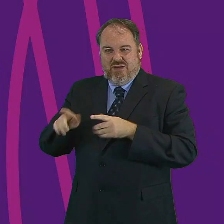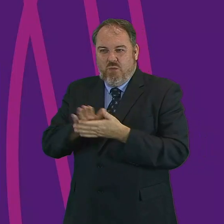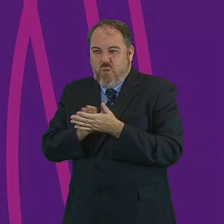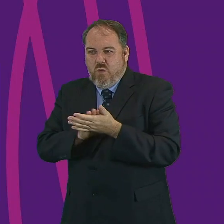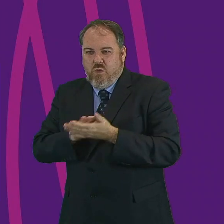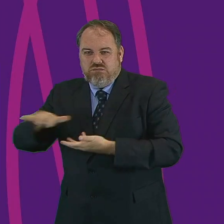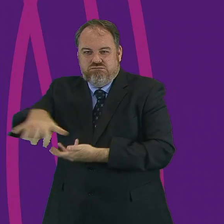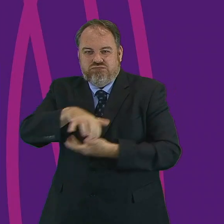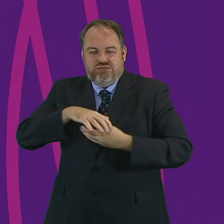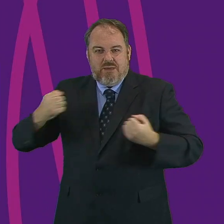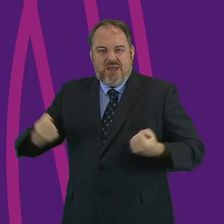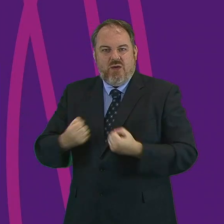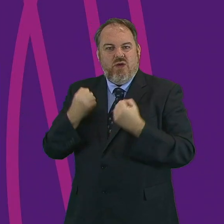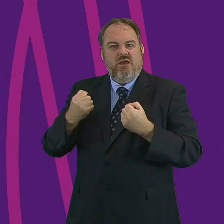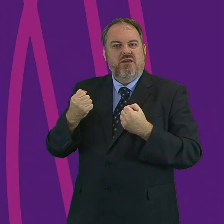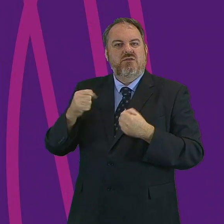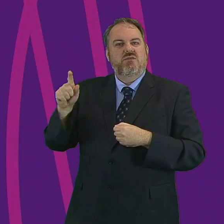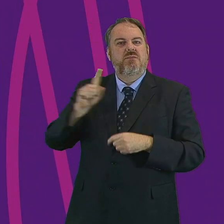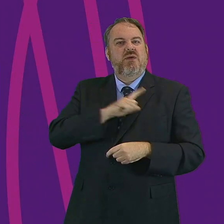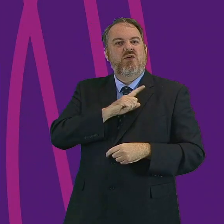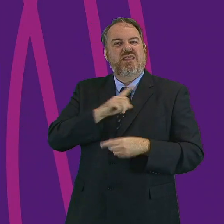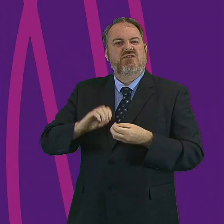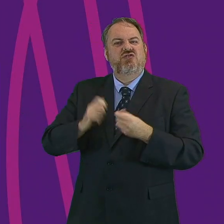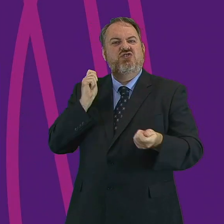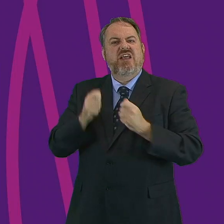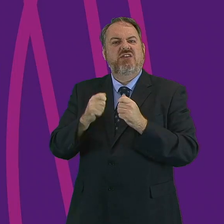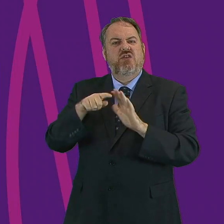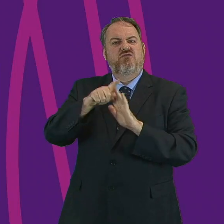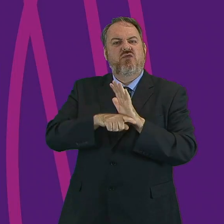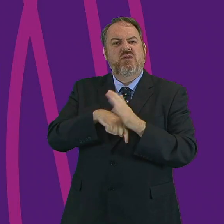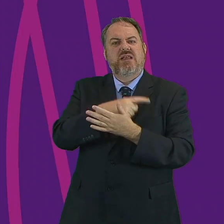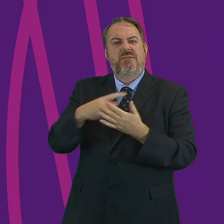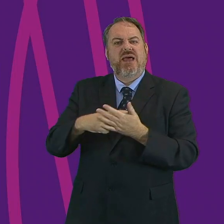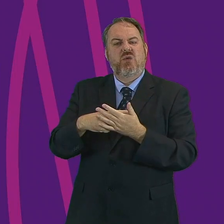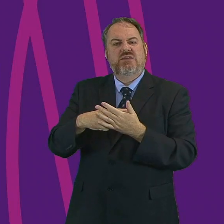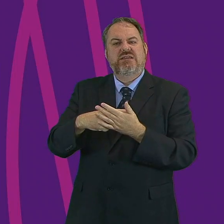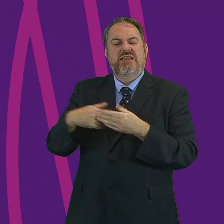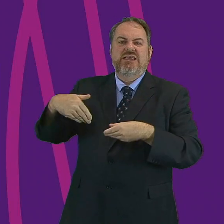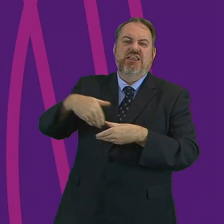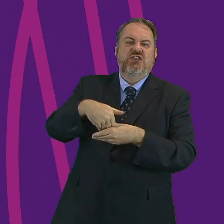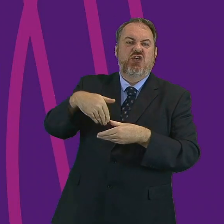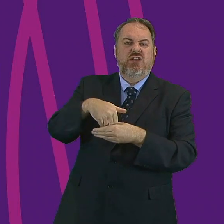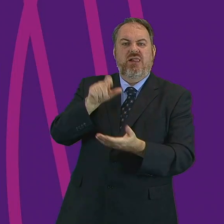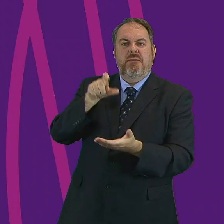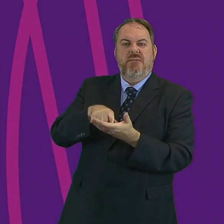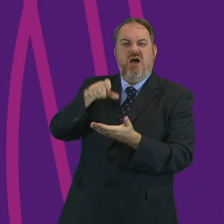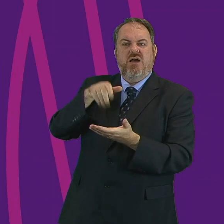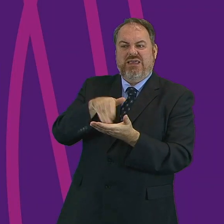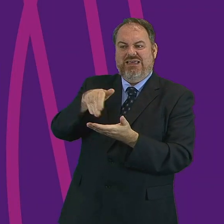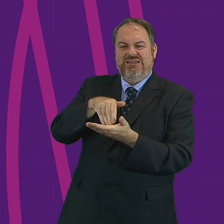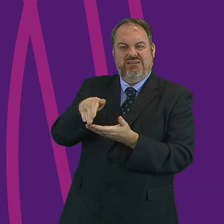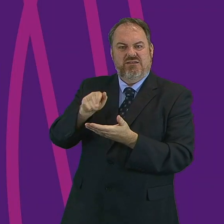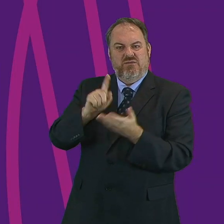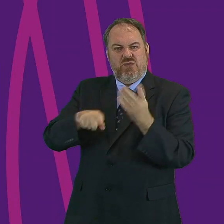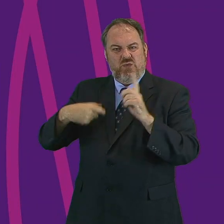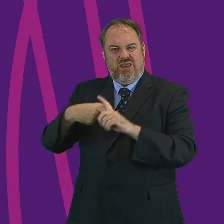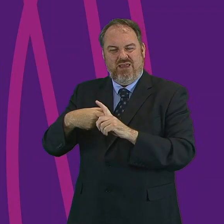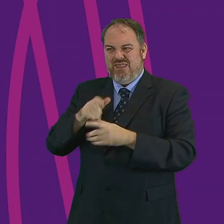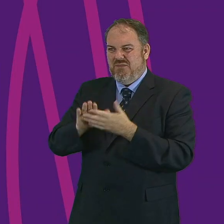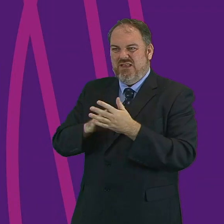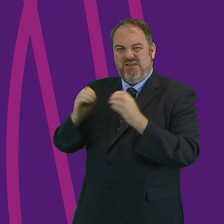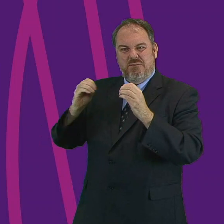a legal background, should probably understand. What I will say, and I'll say it in general terms because of the caveats I've just had to insert there,